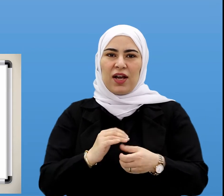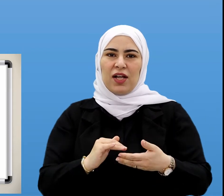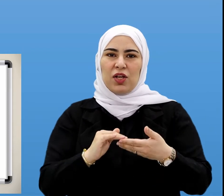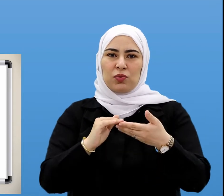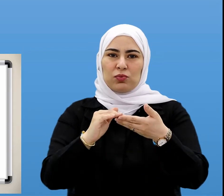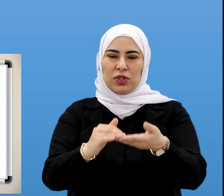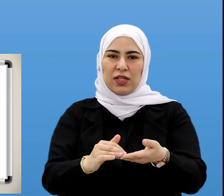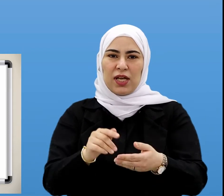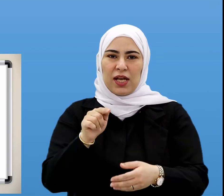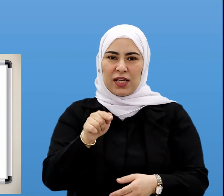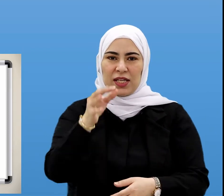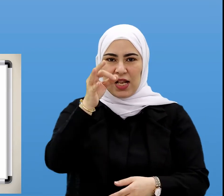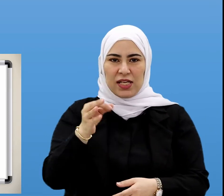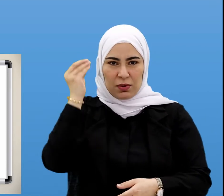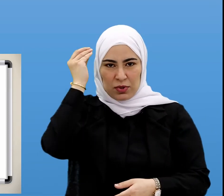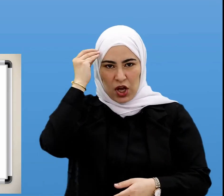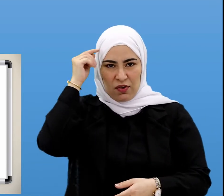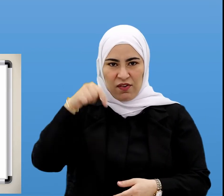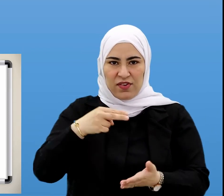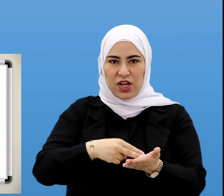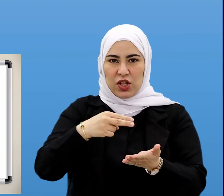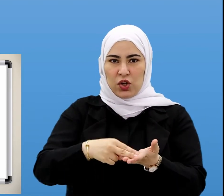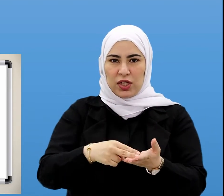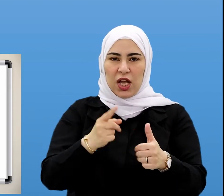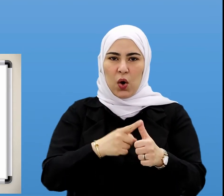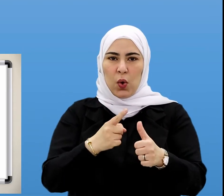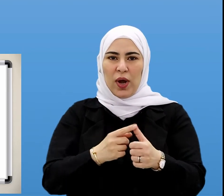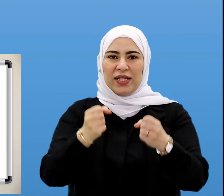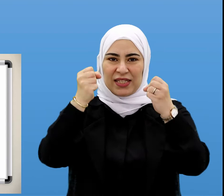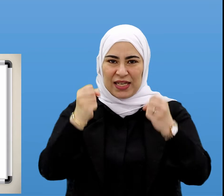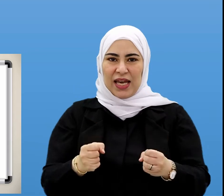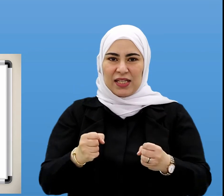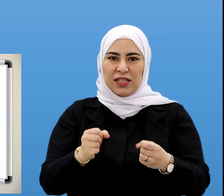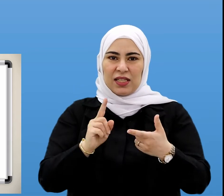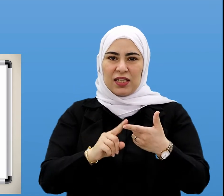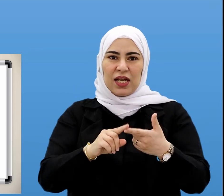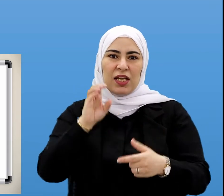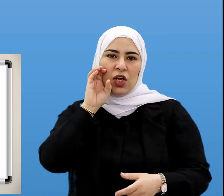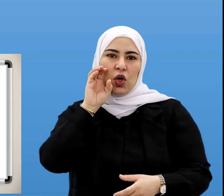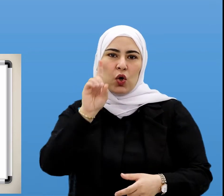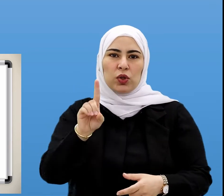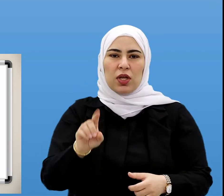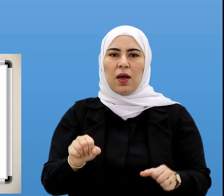know in this unit are can, could, be able to, manage